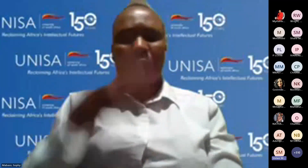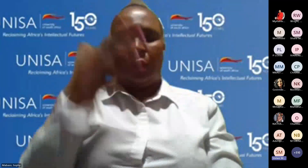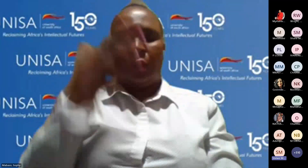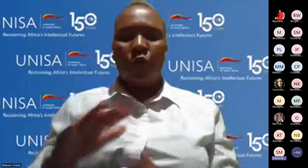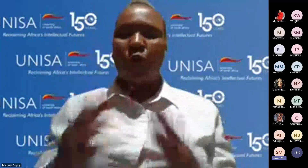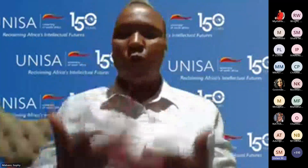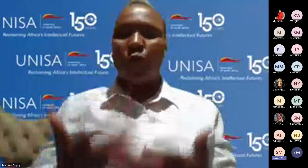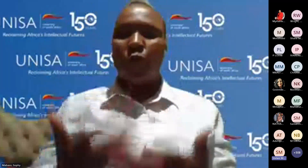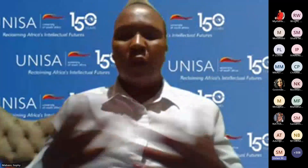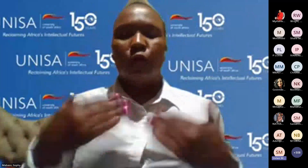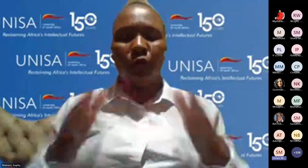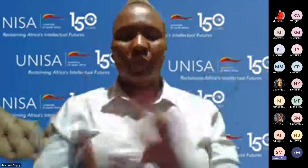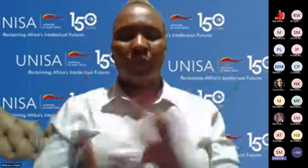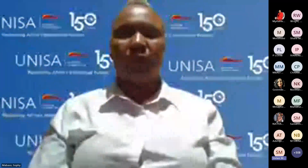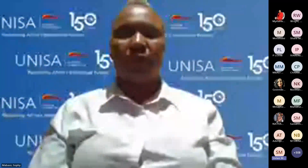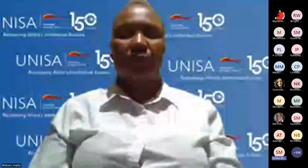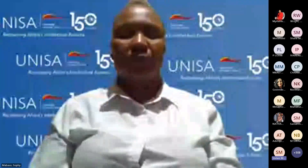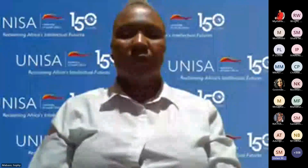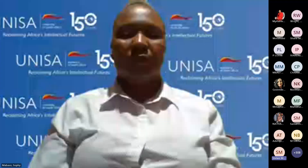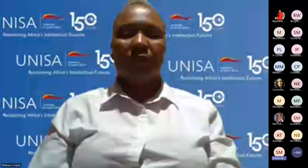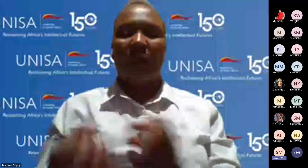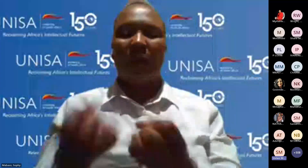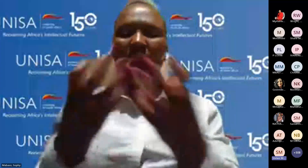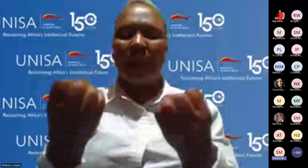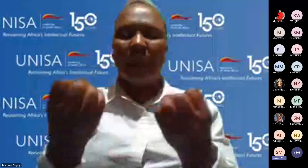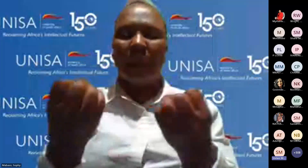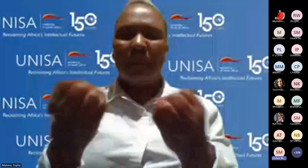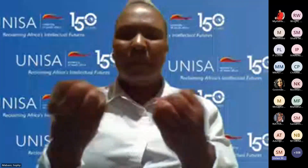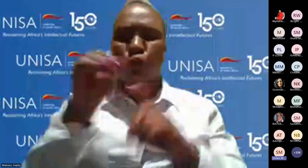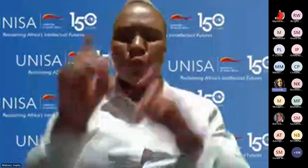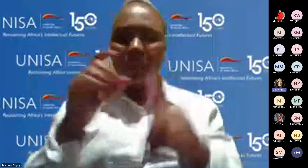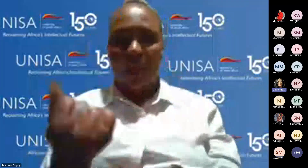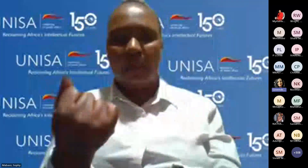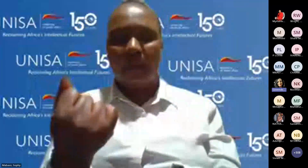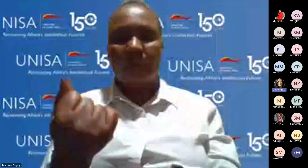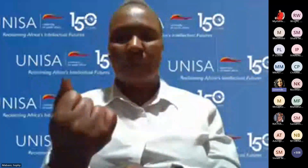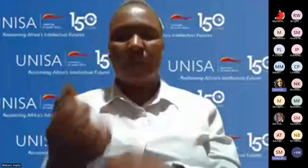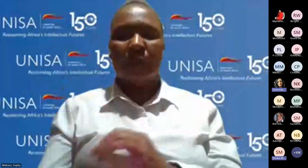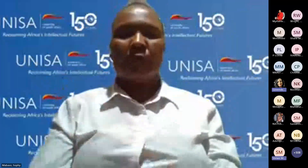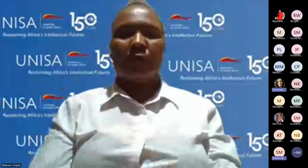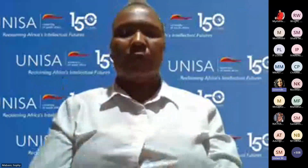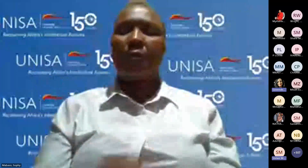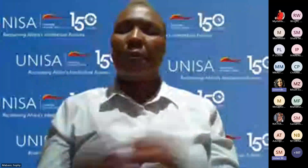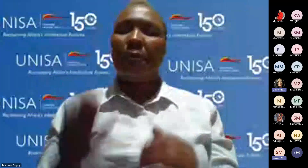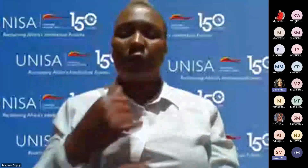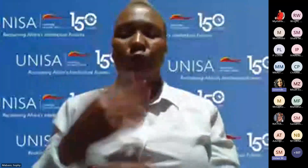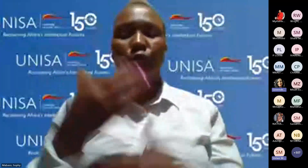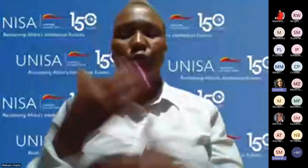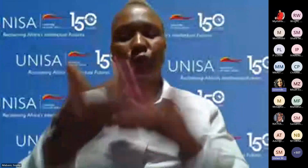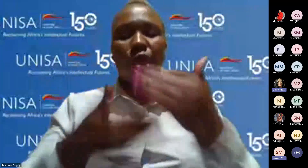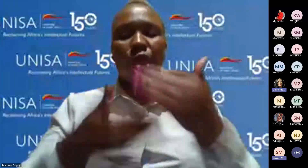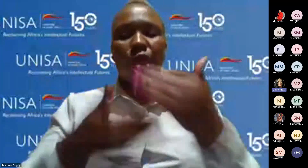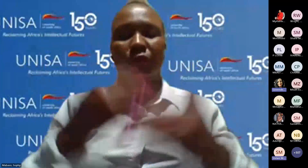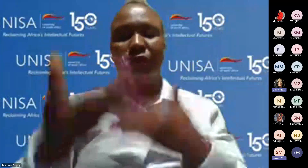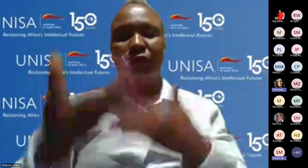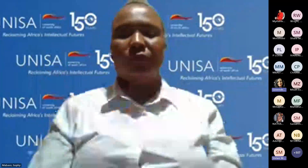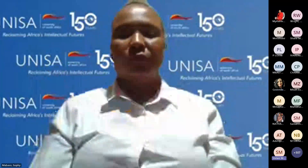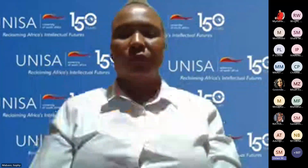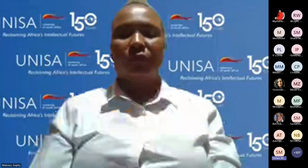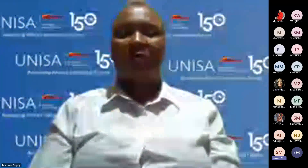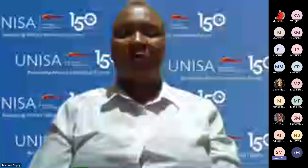because I've got a lot of questions and I am Please get going. scared and behind